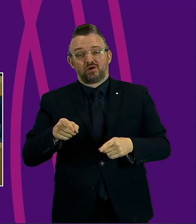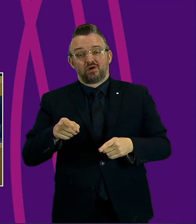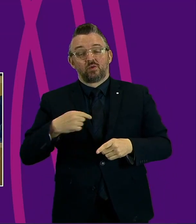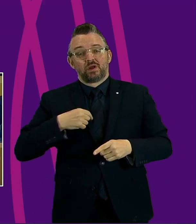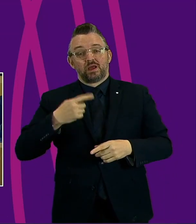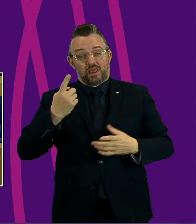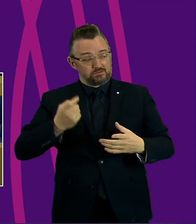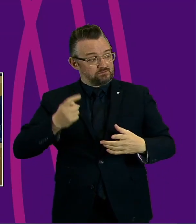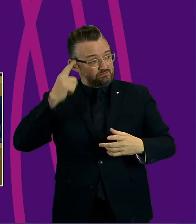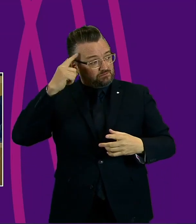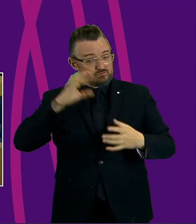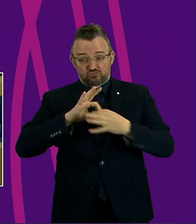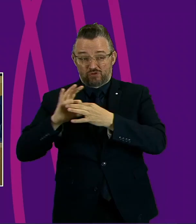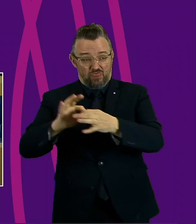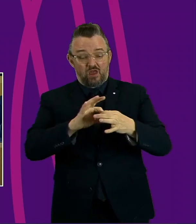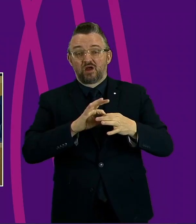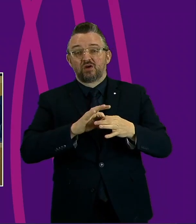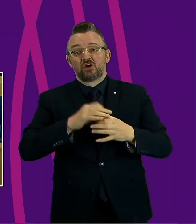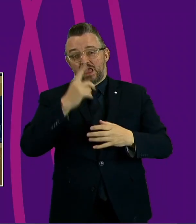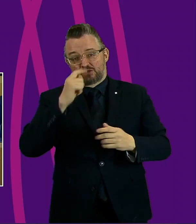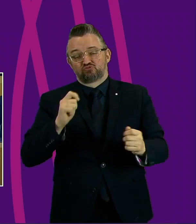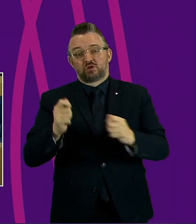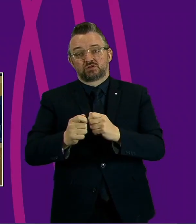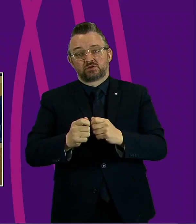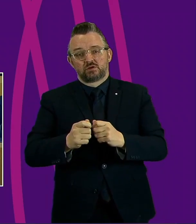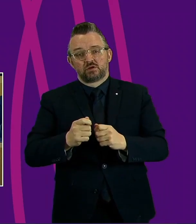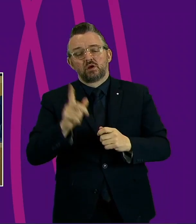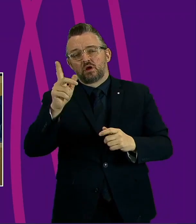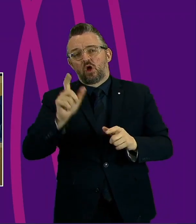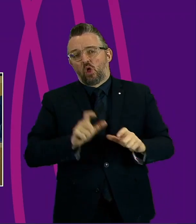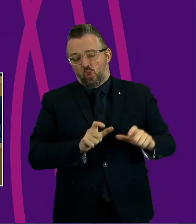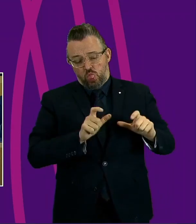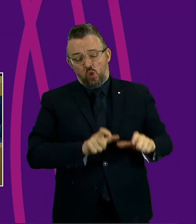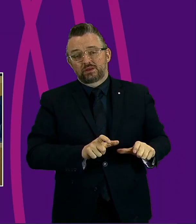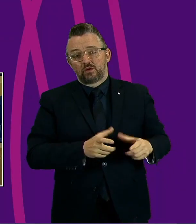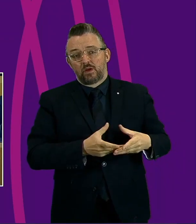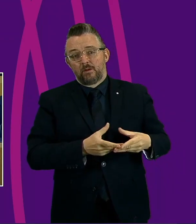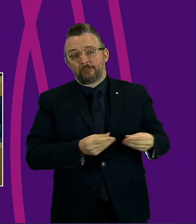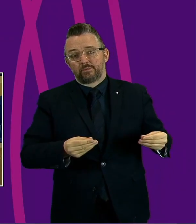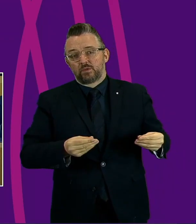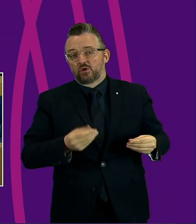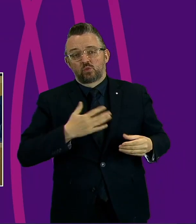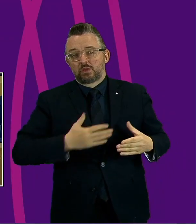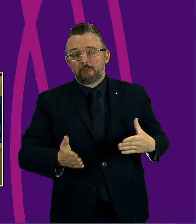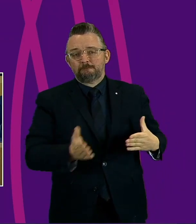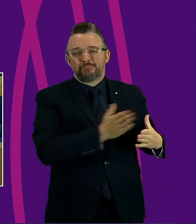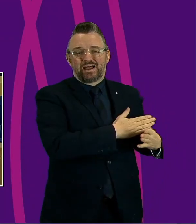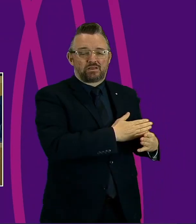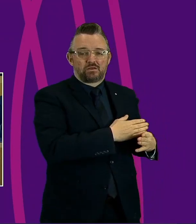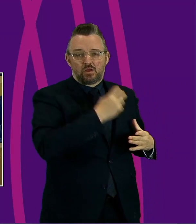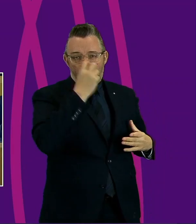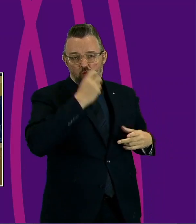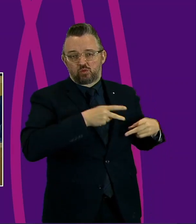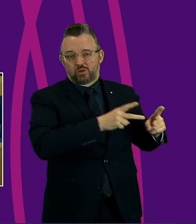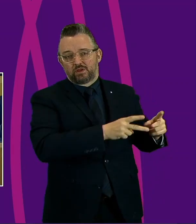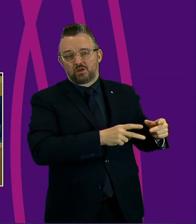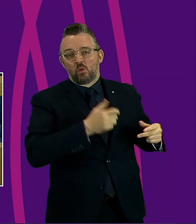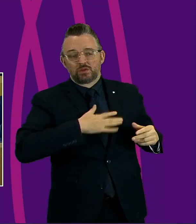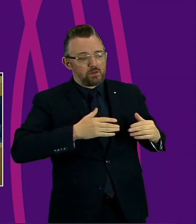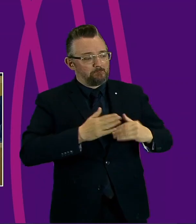put our mind to it. But when the lockdown is lifted, it's critical that we don't go back to the status quo, that we build back that